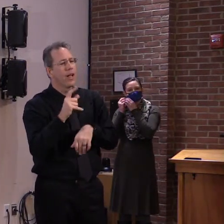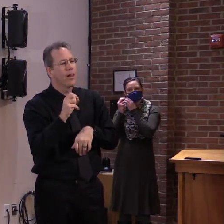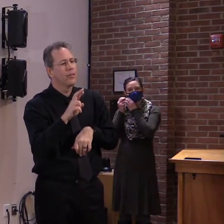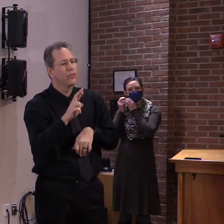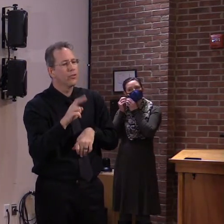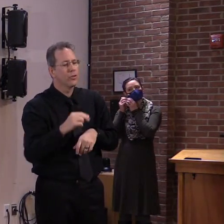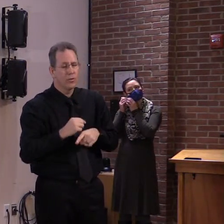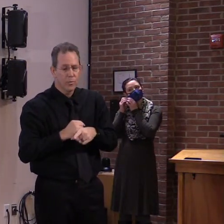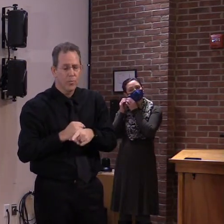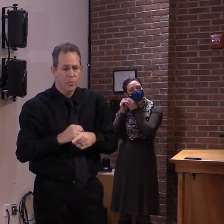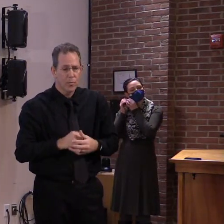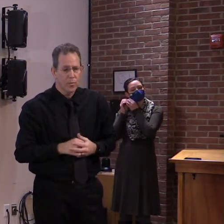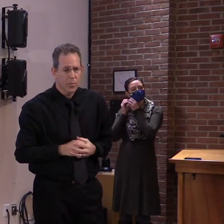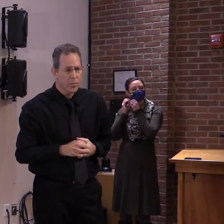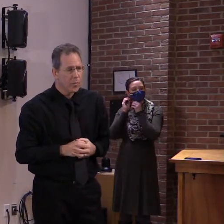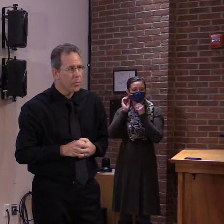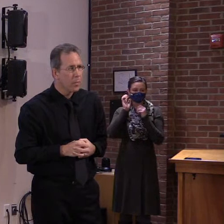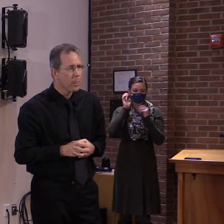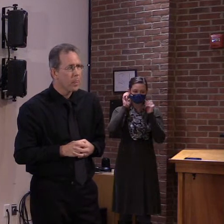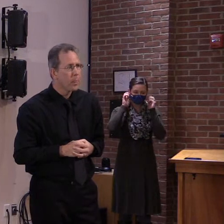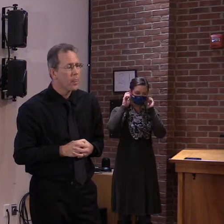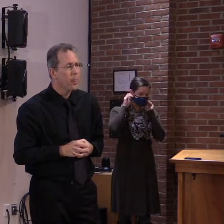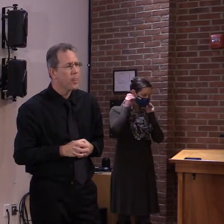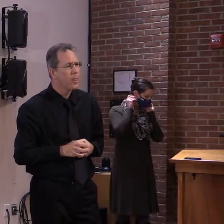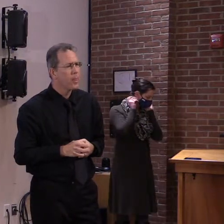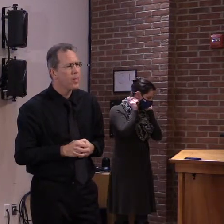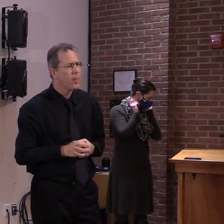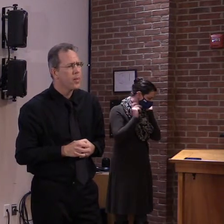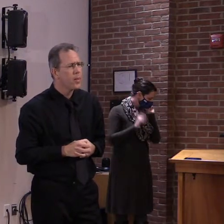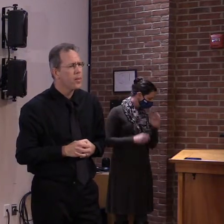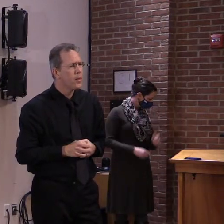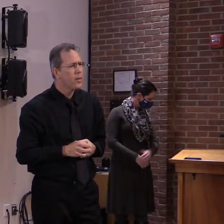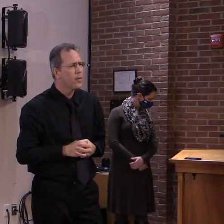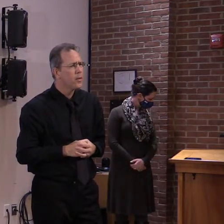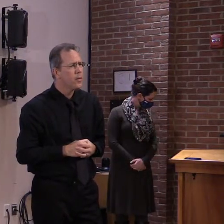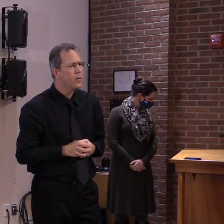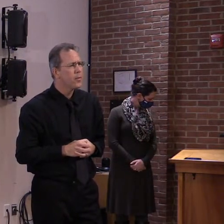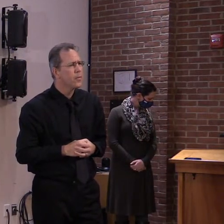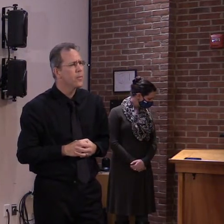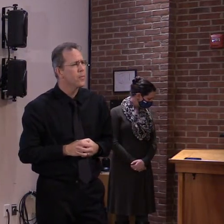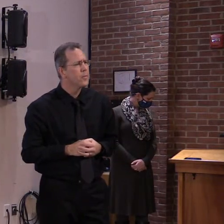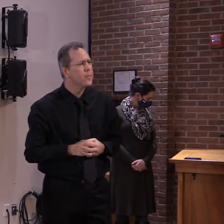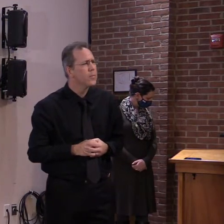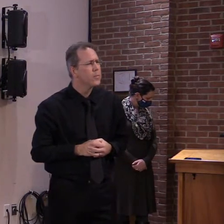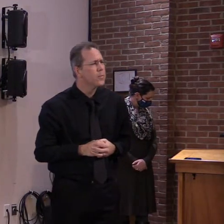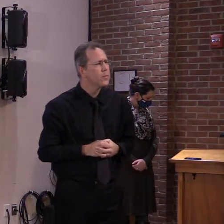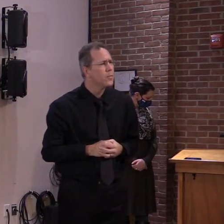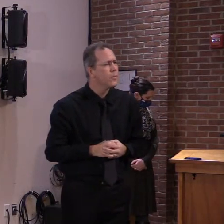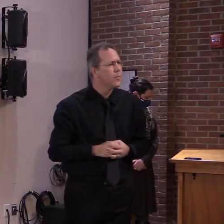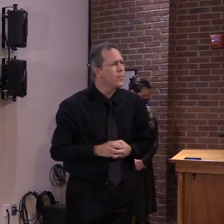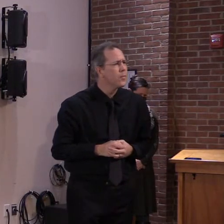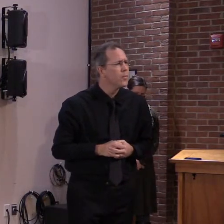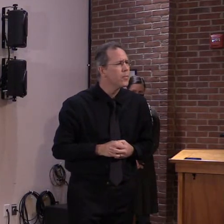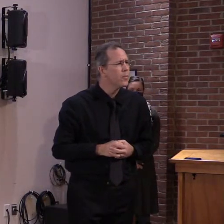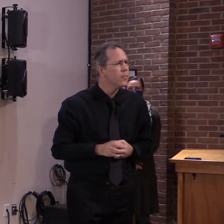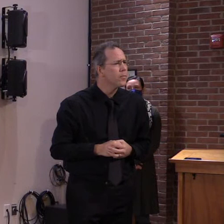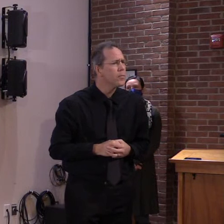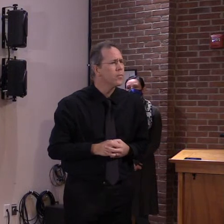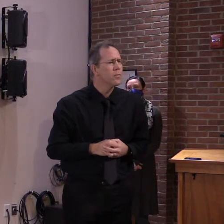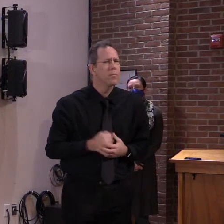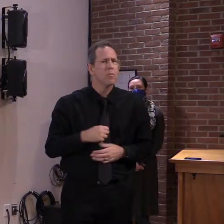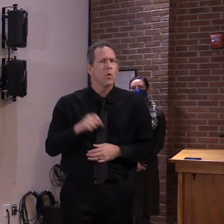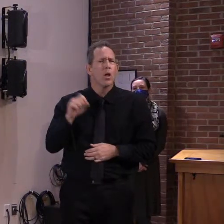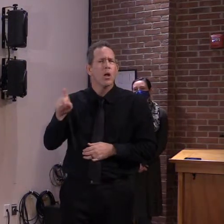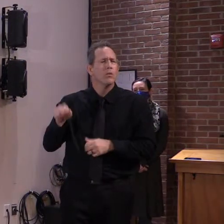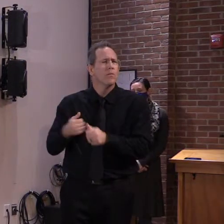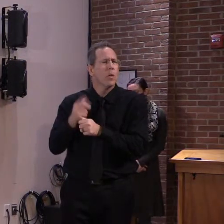Thanks, Rebecca. Governor, just to follow up from earlier this week, on Tuesday, you noted the good news from